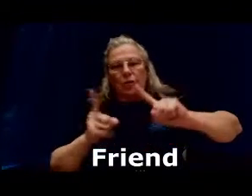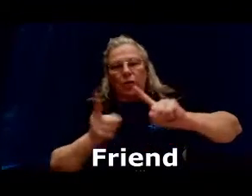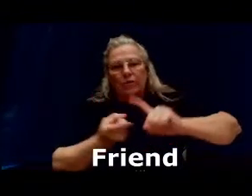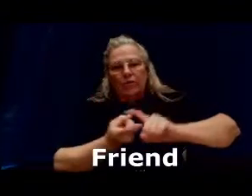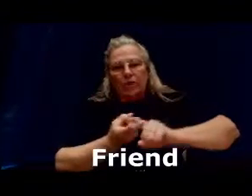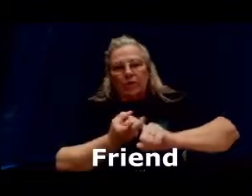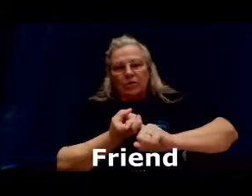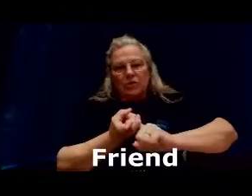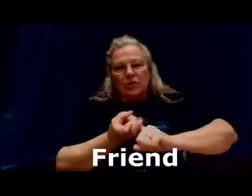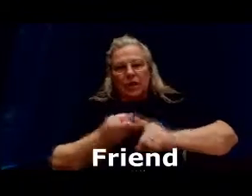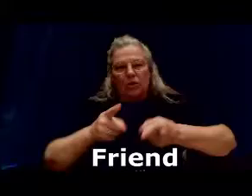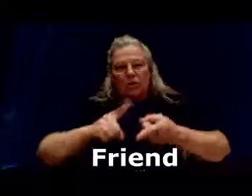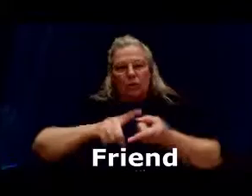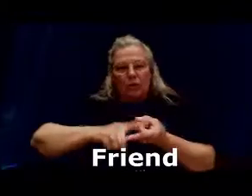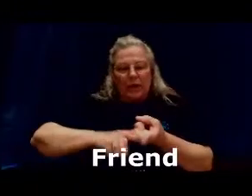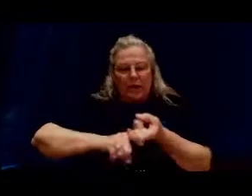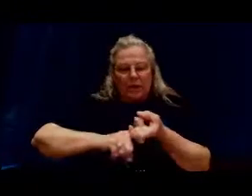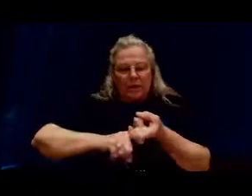pointer fingers. It's like you're holding hands.